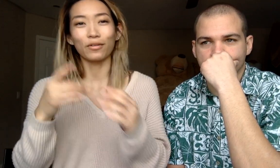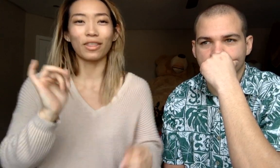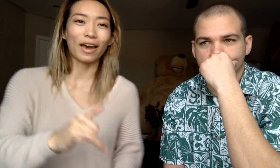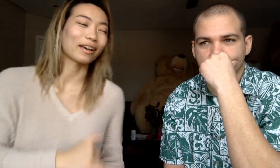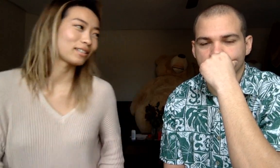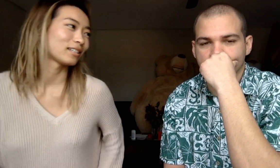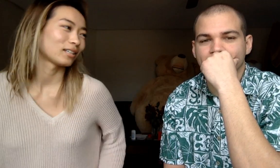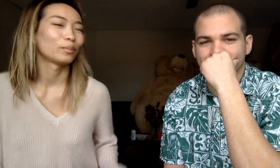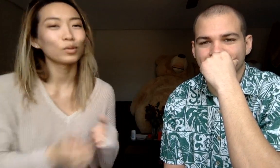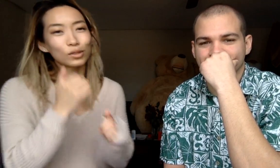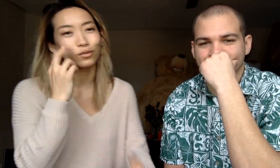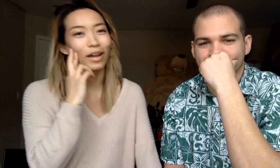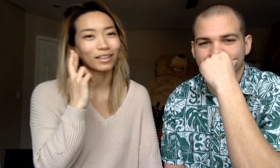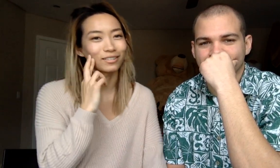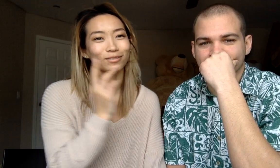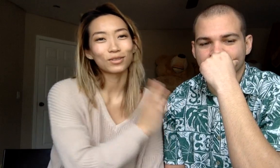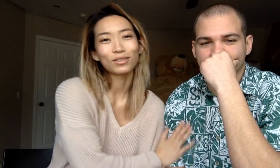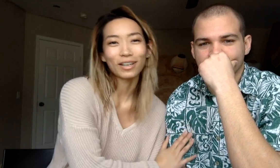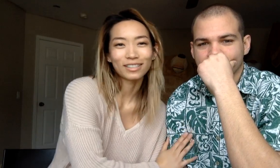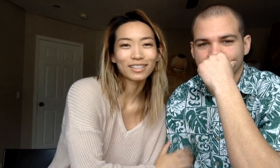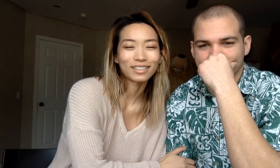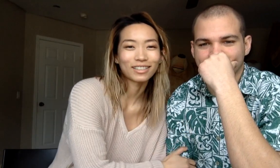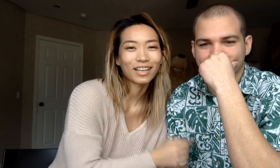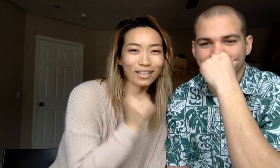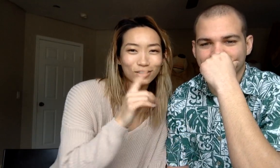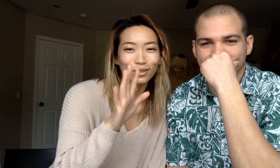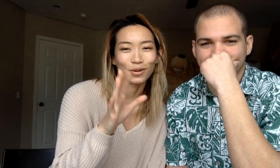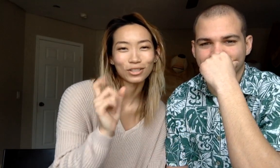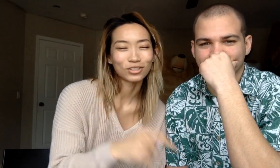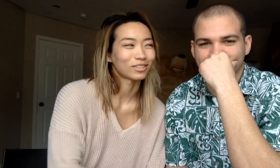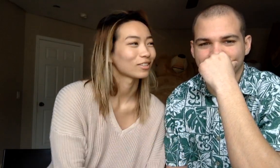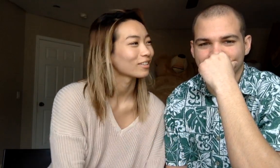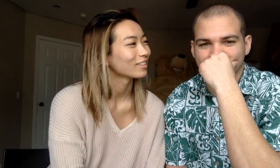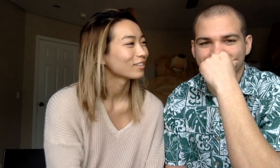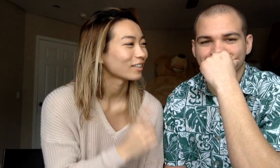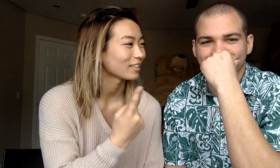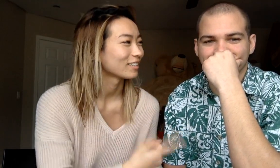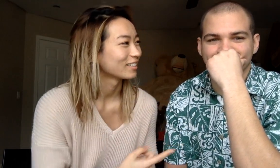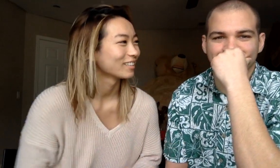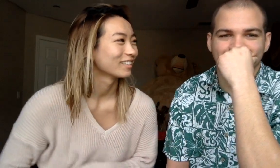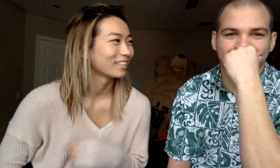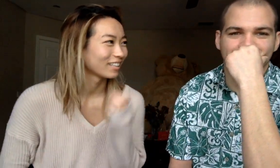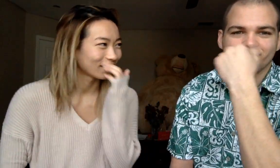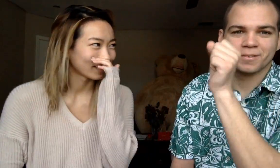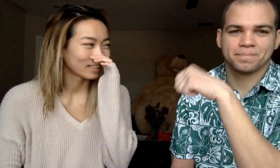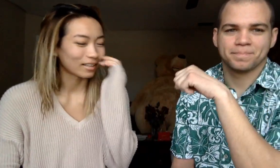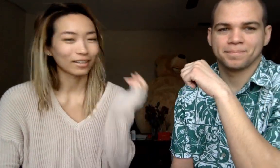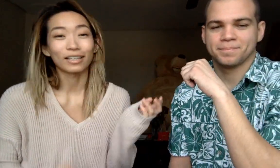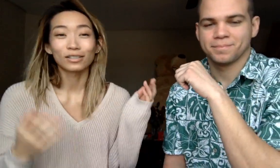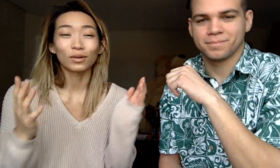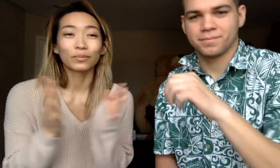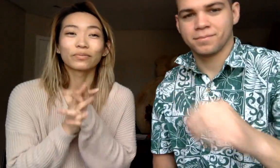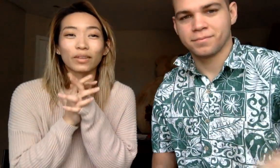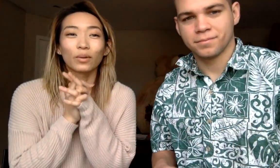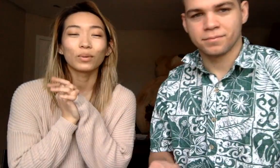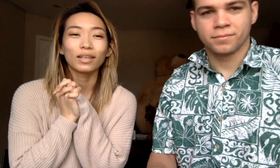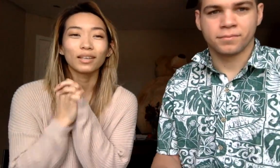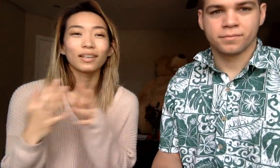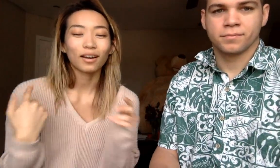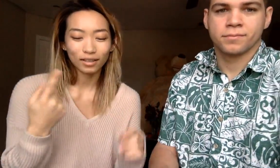that. Mostly Ryan. Mostly Ryan's going to answer your question, right? Okay, so we are going to